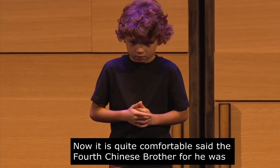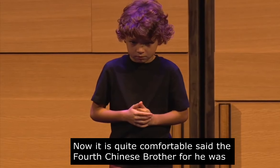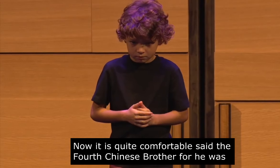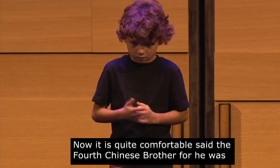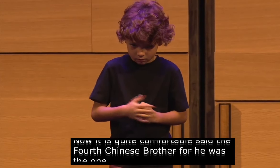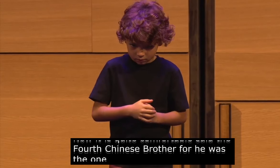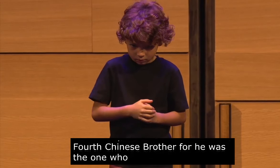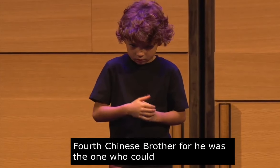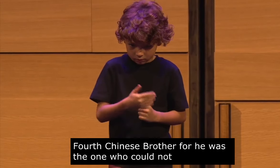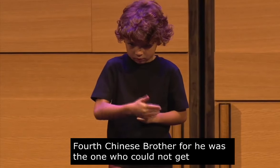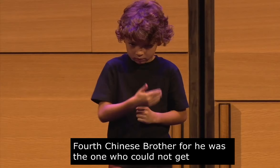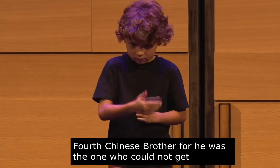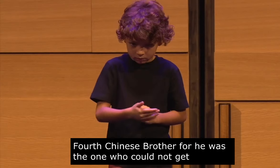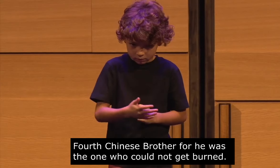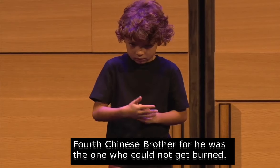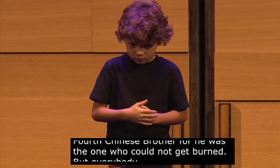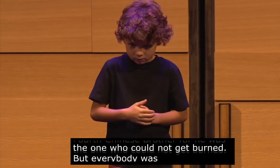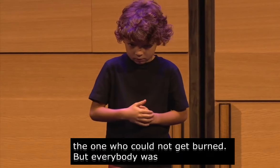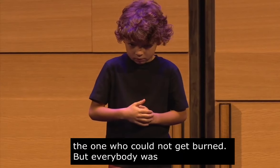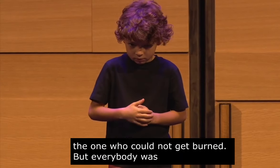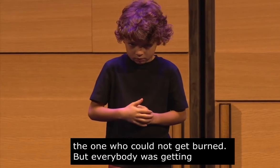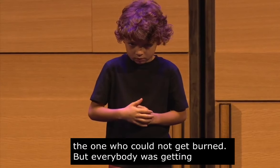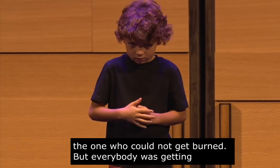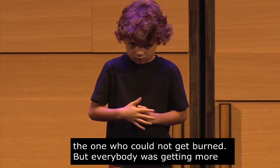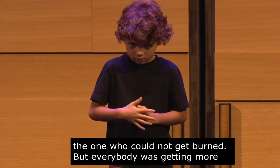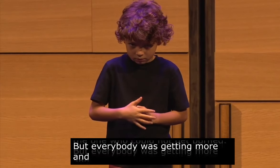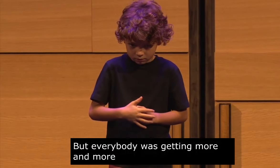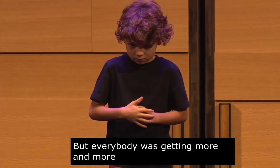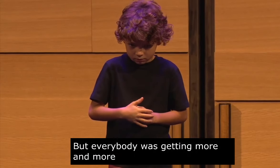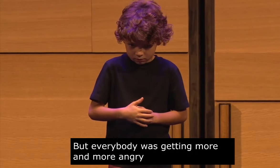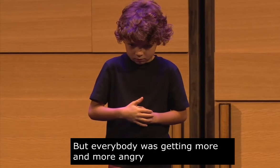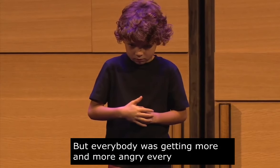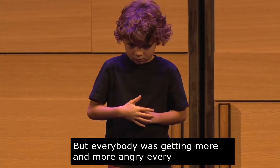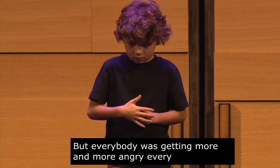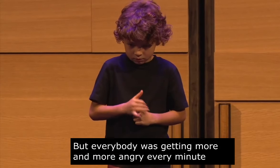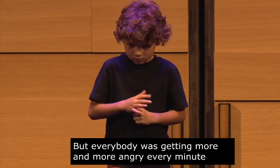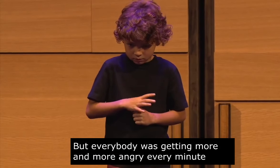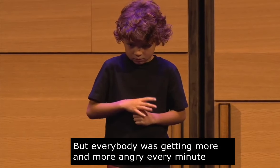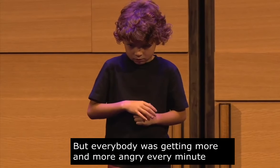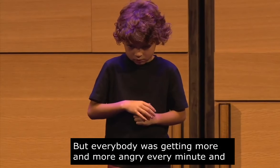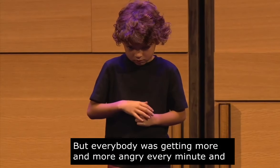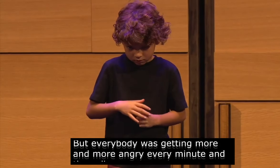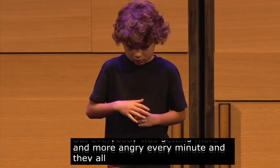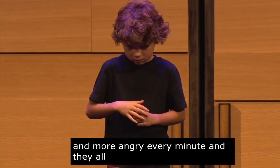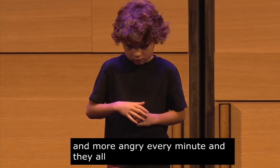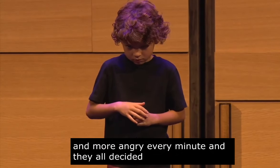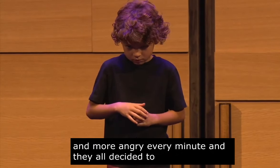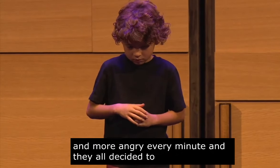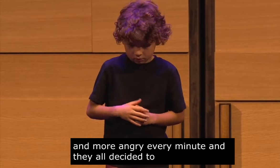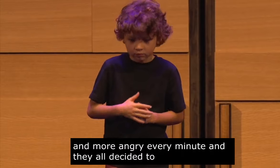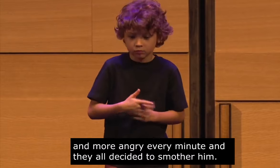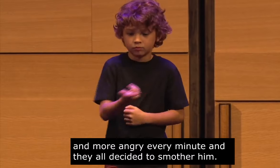could not get burned. But everybody was getting more and more angry every minute, and they all decided to smother him.